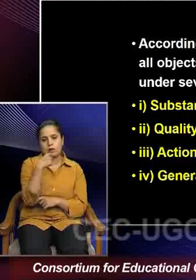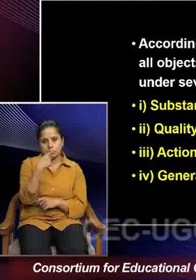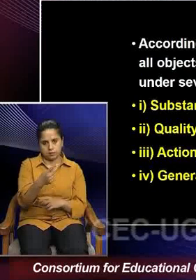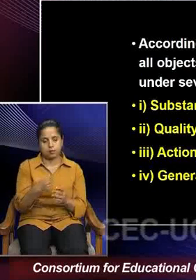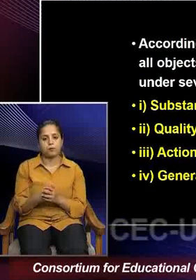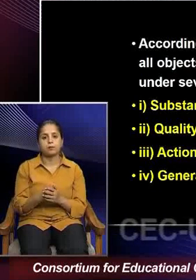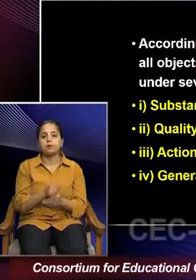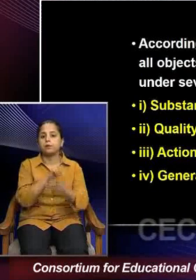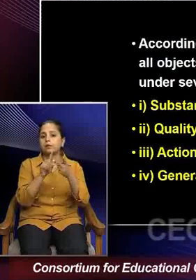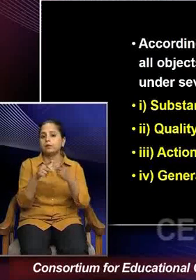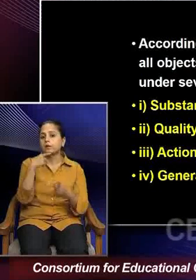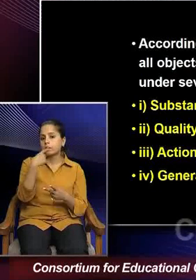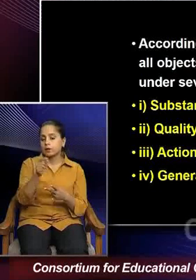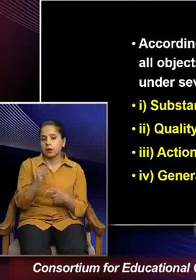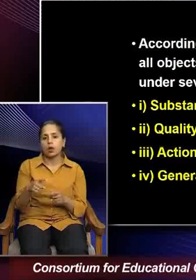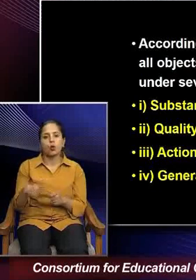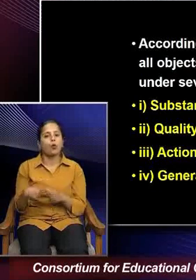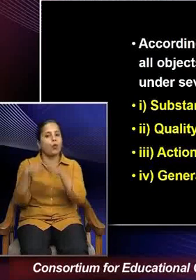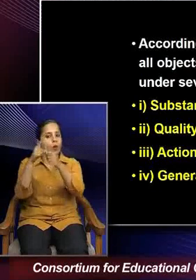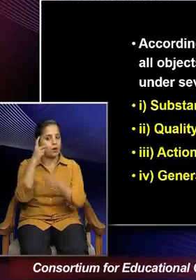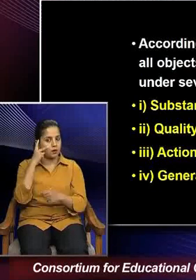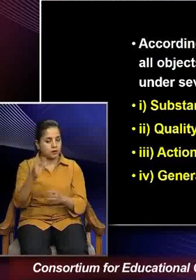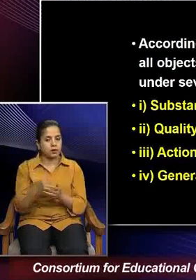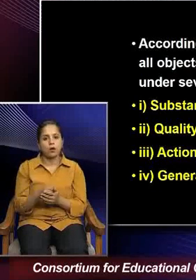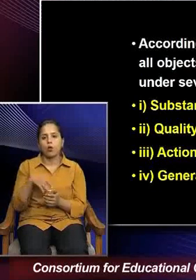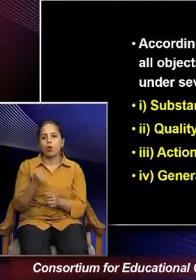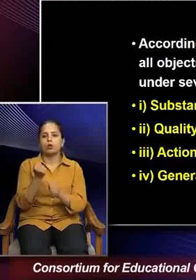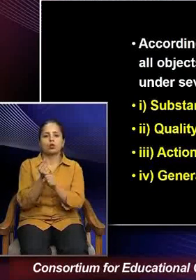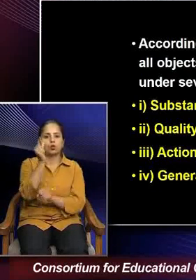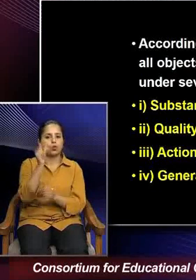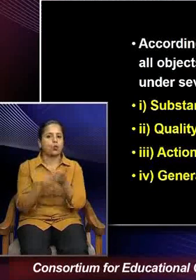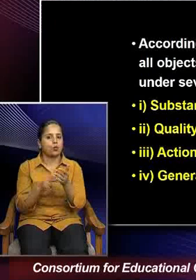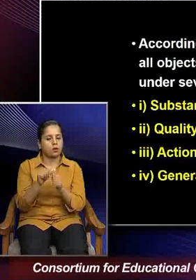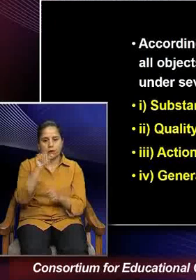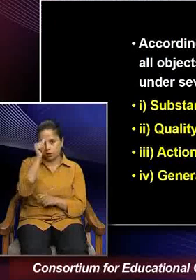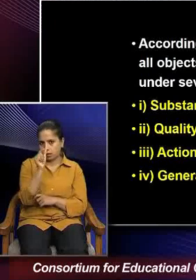The second is quality or gunas.